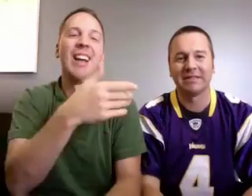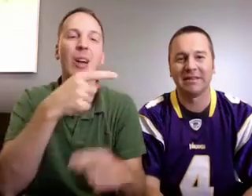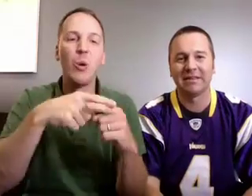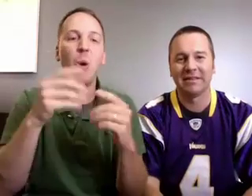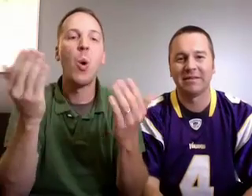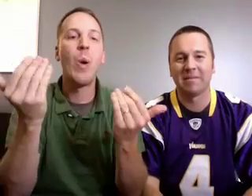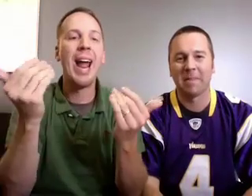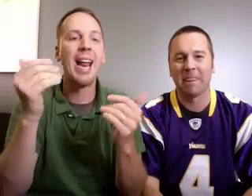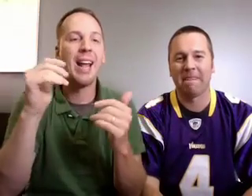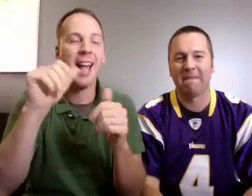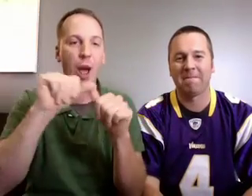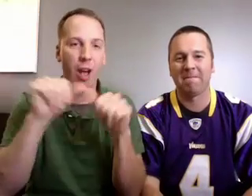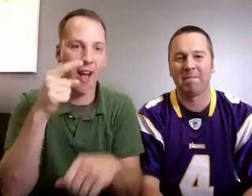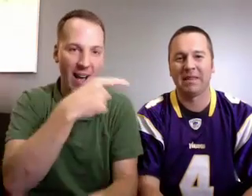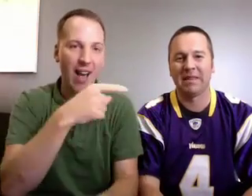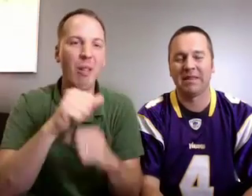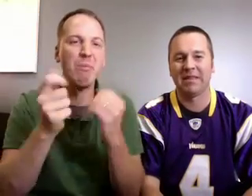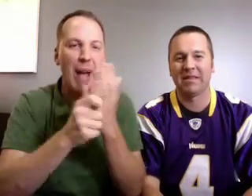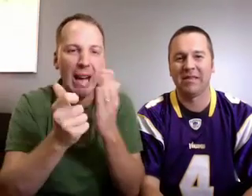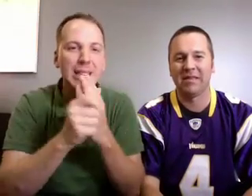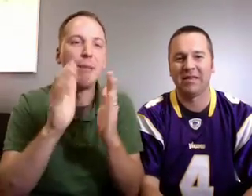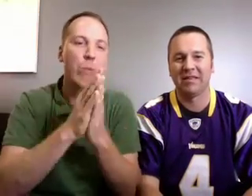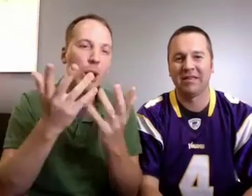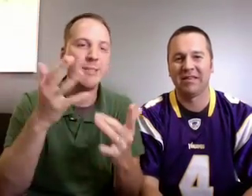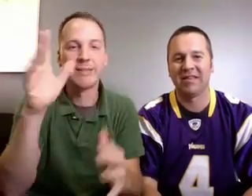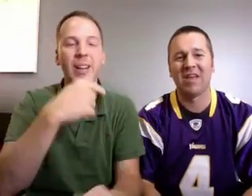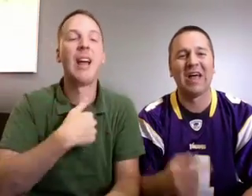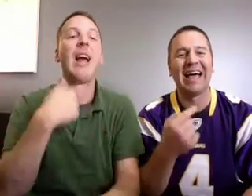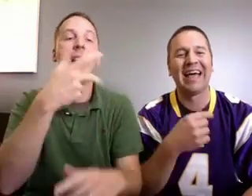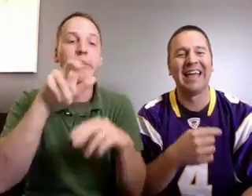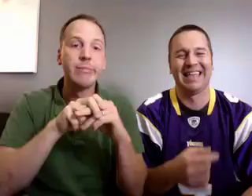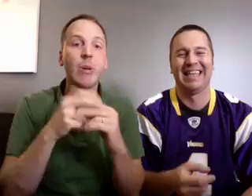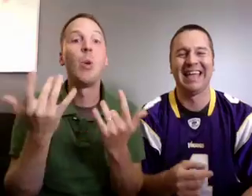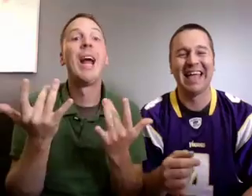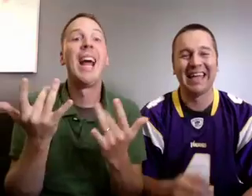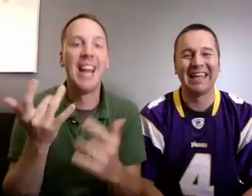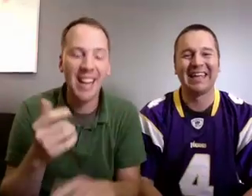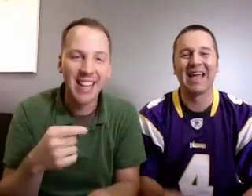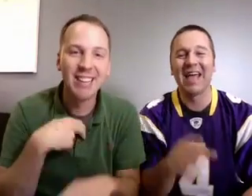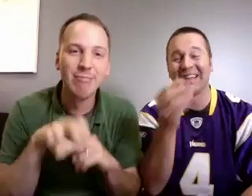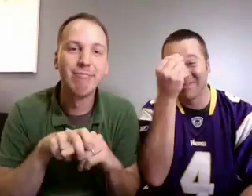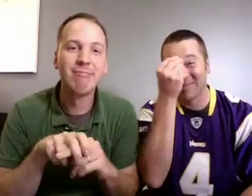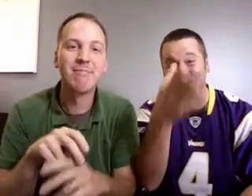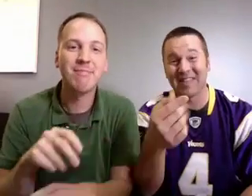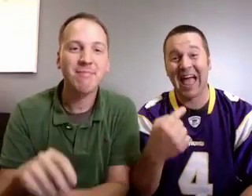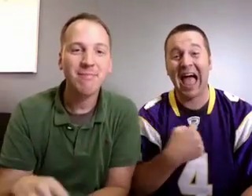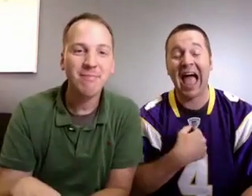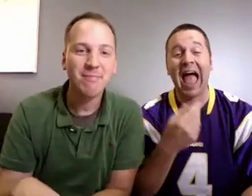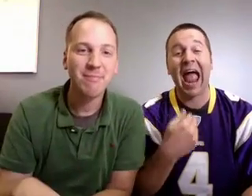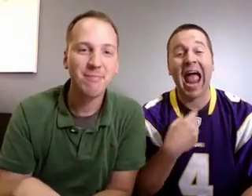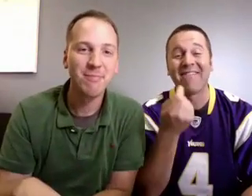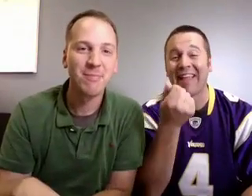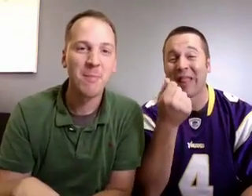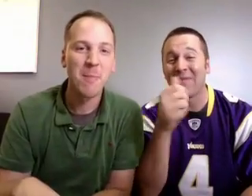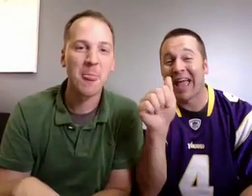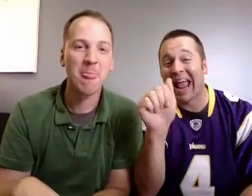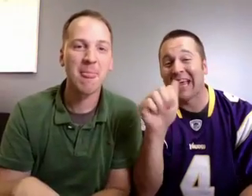So the secretary said, "Get over to the waiting area over there with magazines and books." Man, the waiting area. So we were waiting. I may have a touch